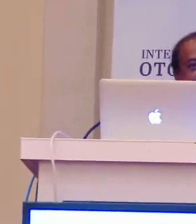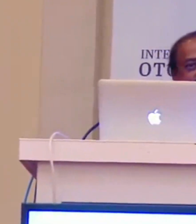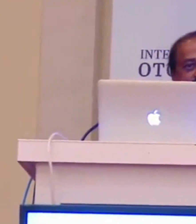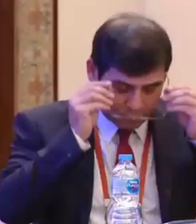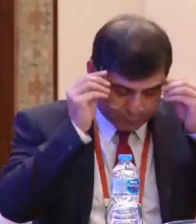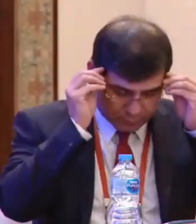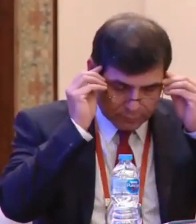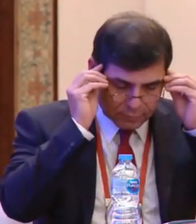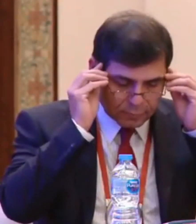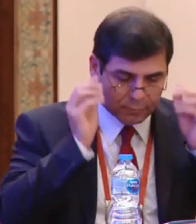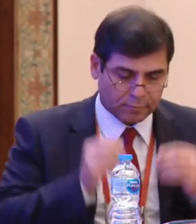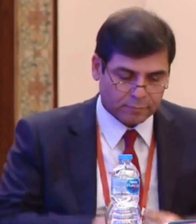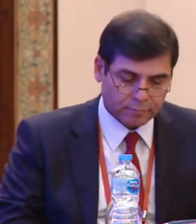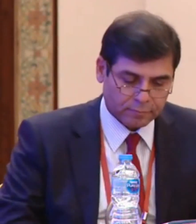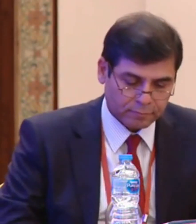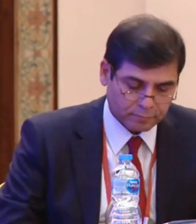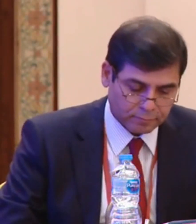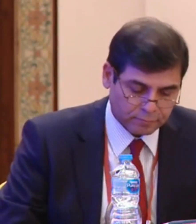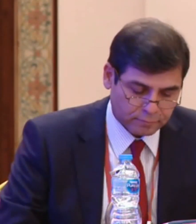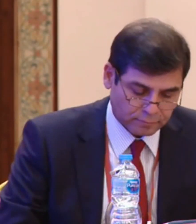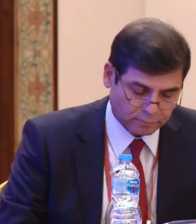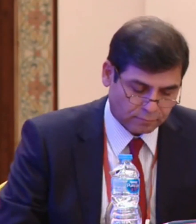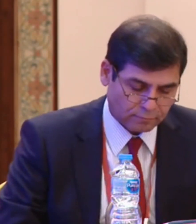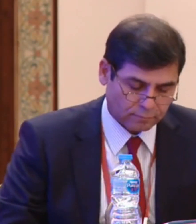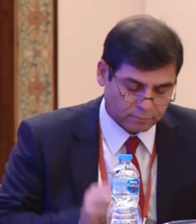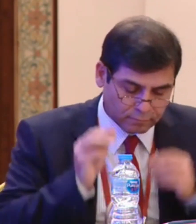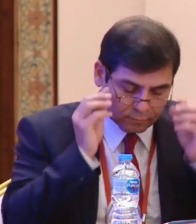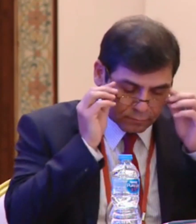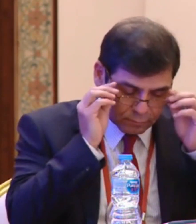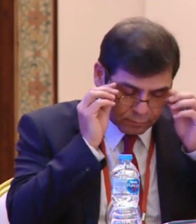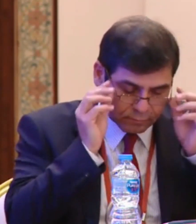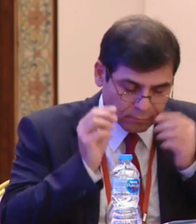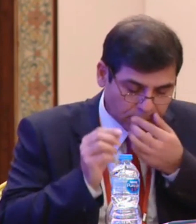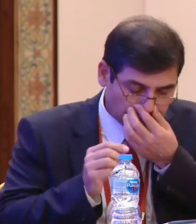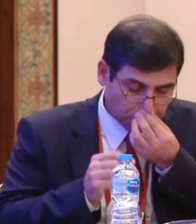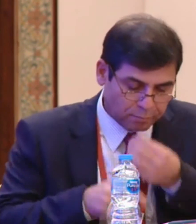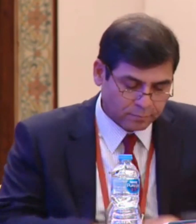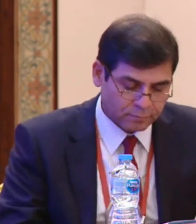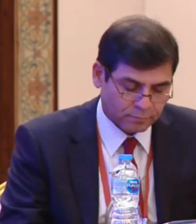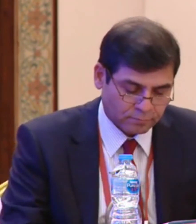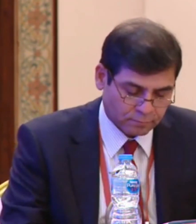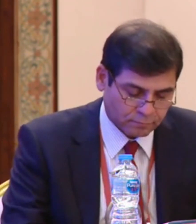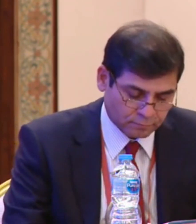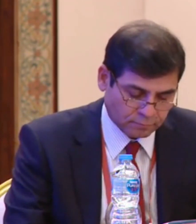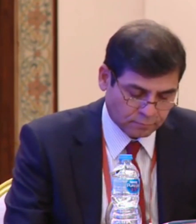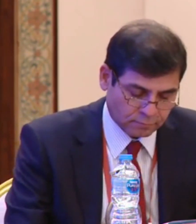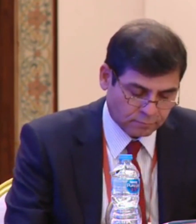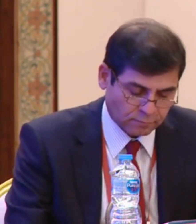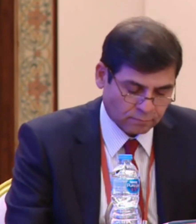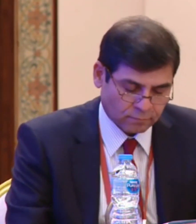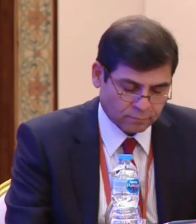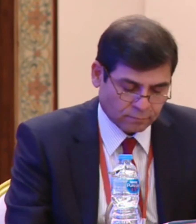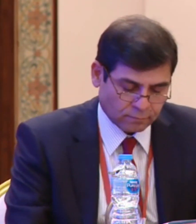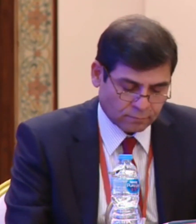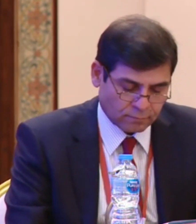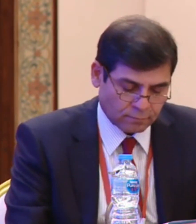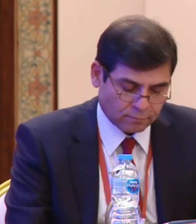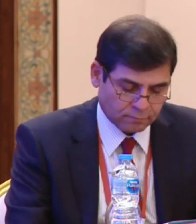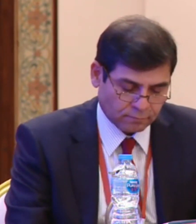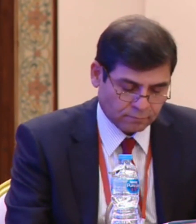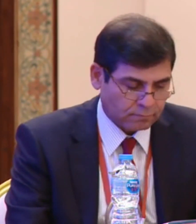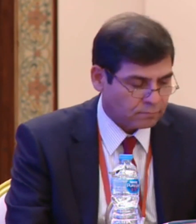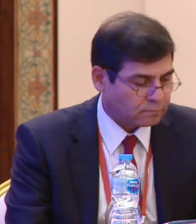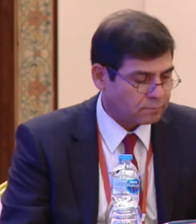great hospitality and food of Lahore from last 3 days. I think it is, I am